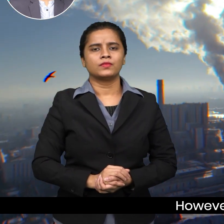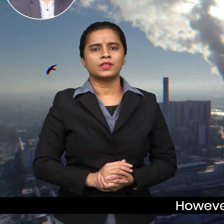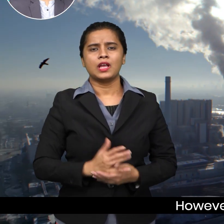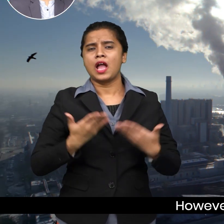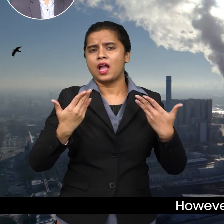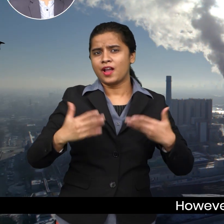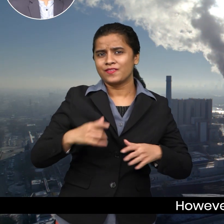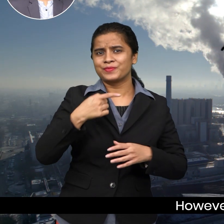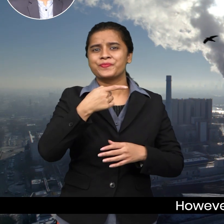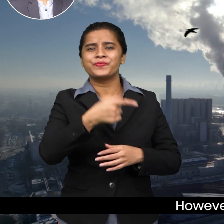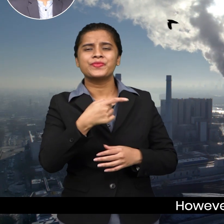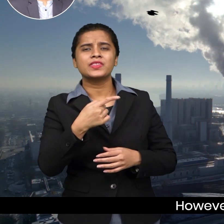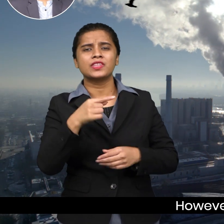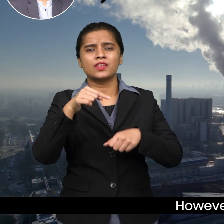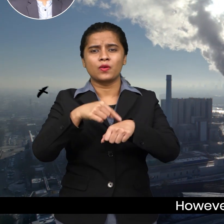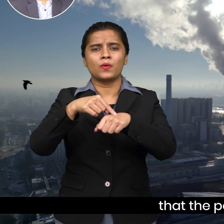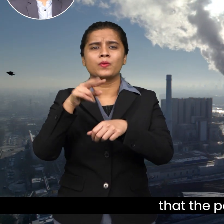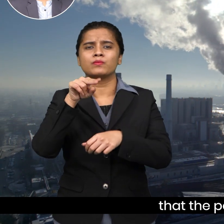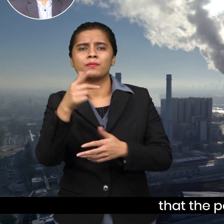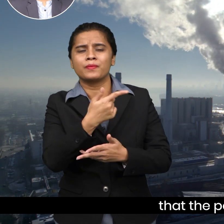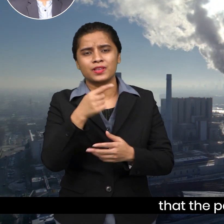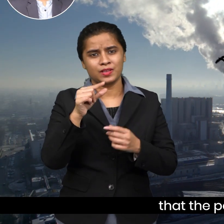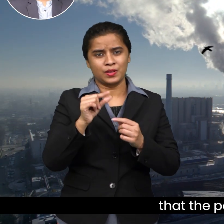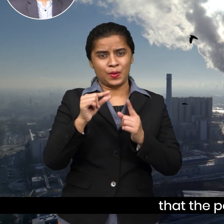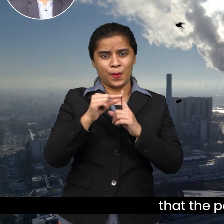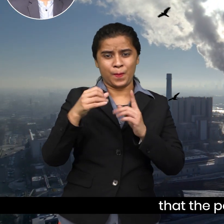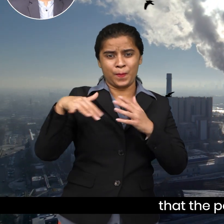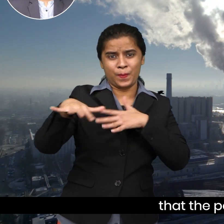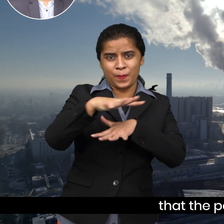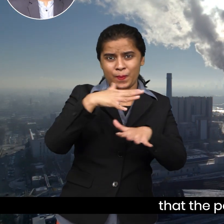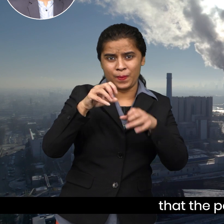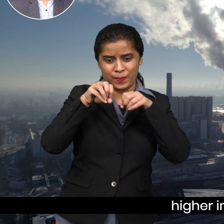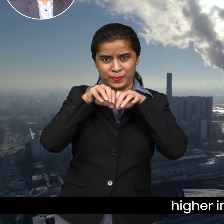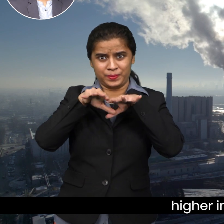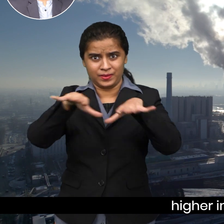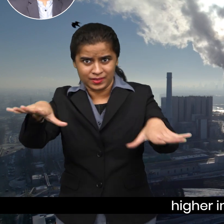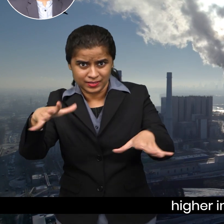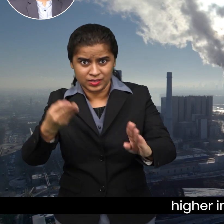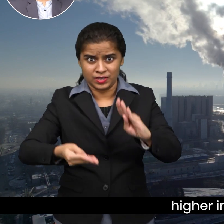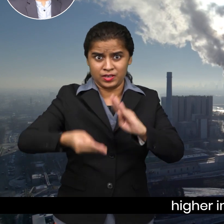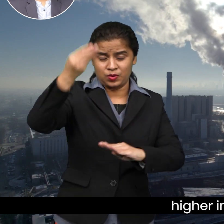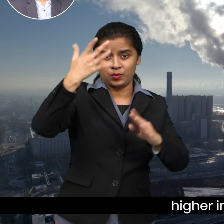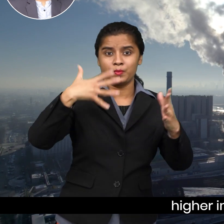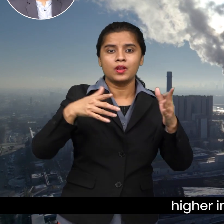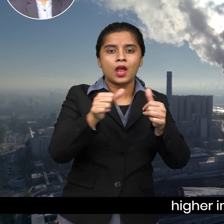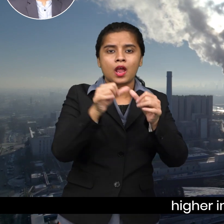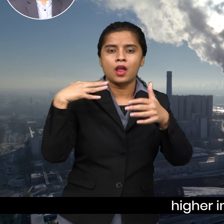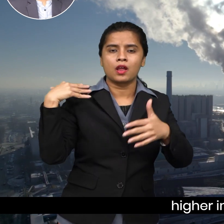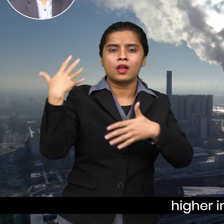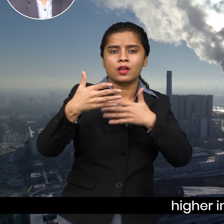However, this often means that the pollutants are released higher into the